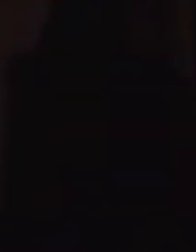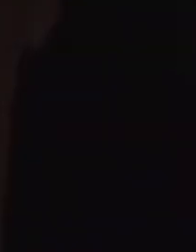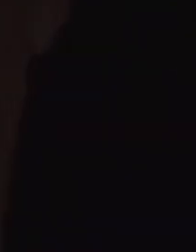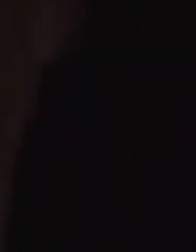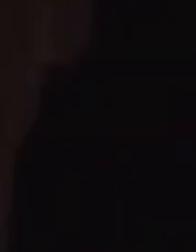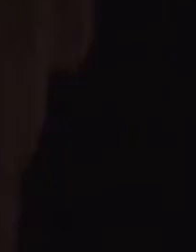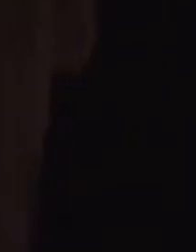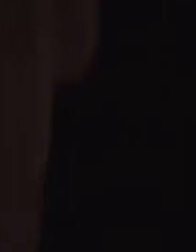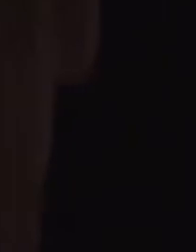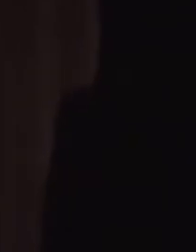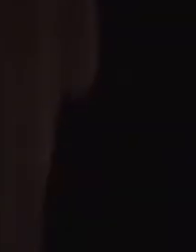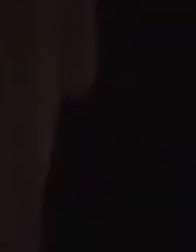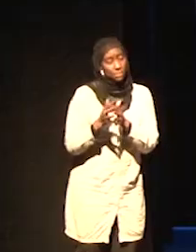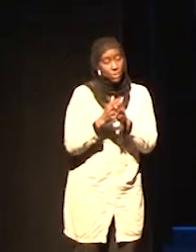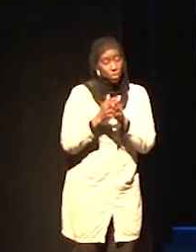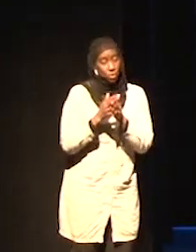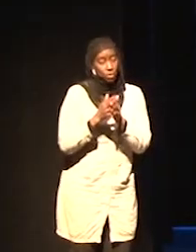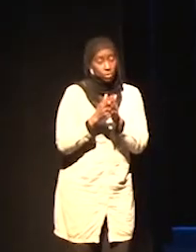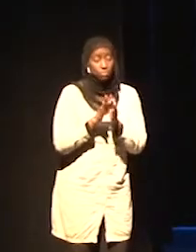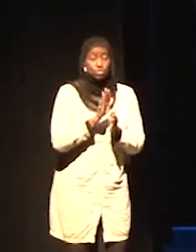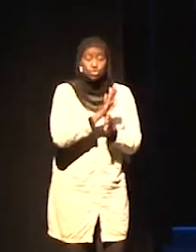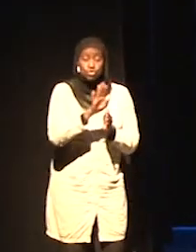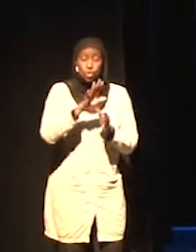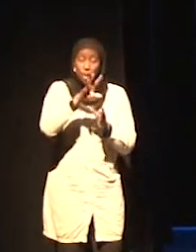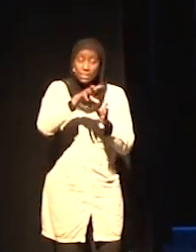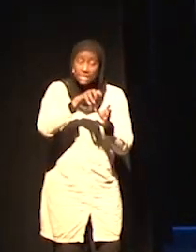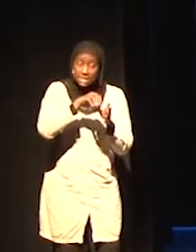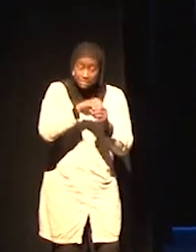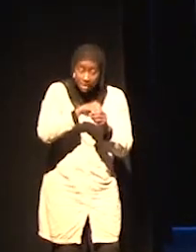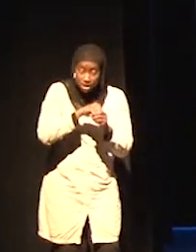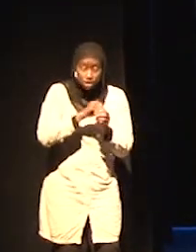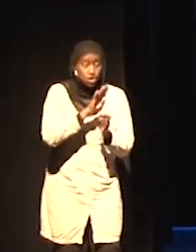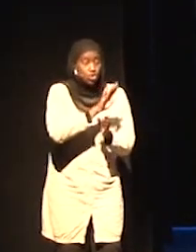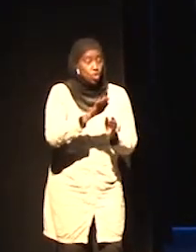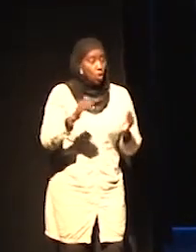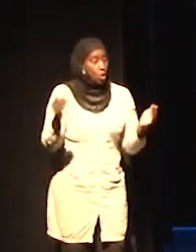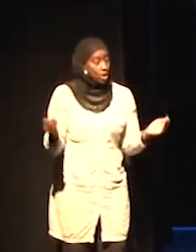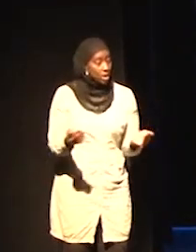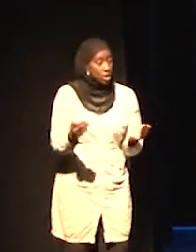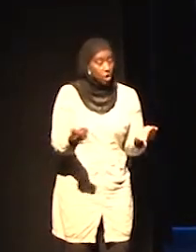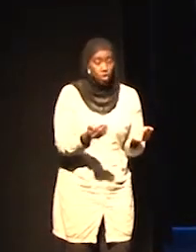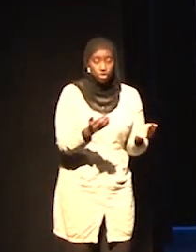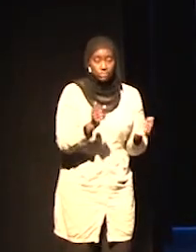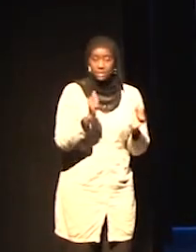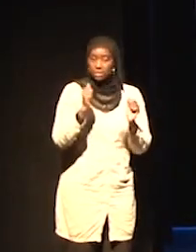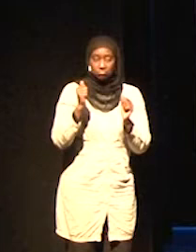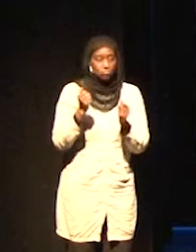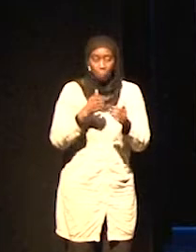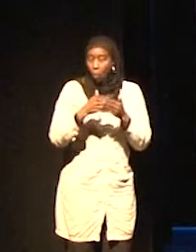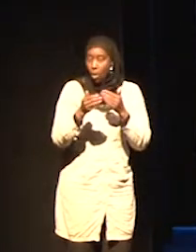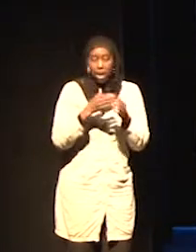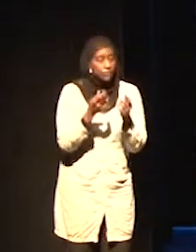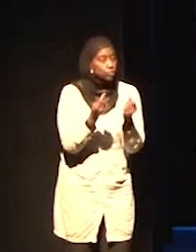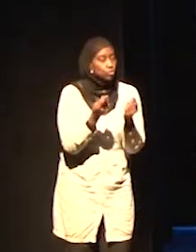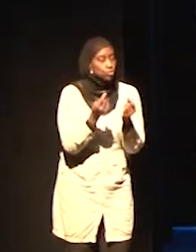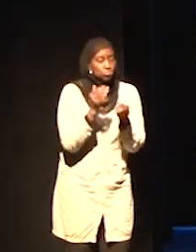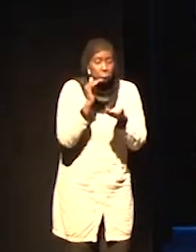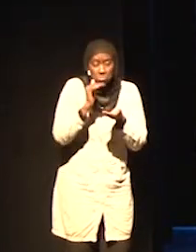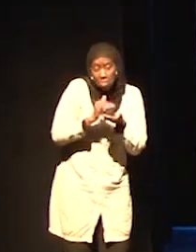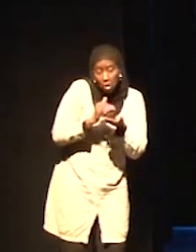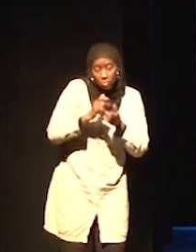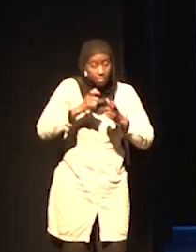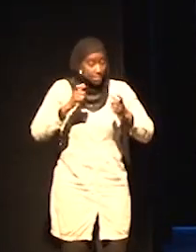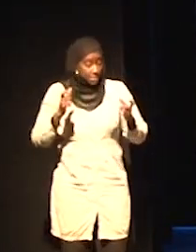at every level is going to be written in gold when this brief, dark